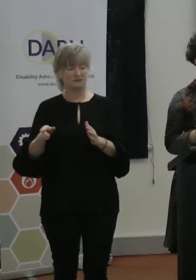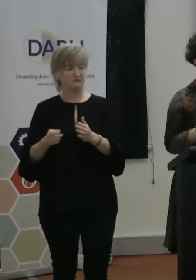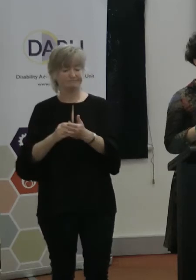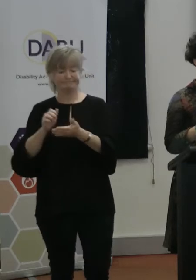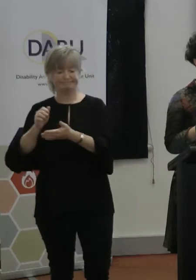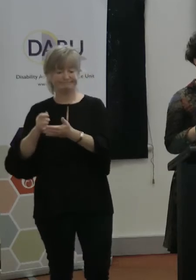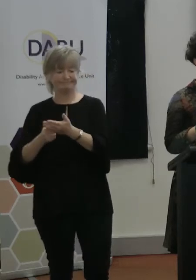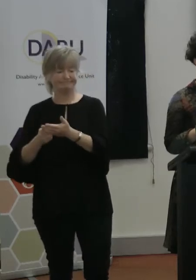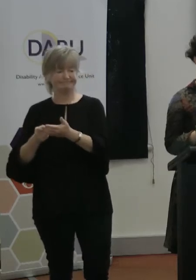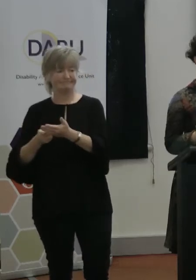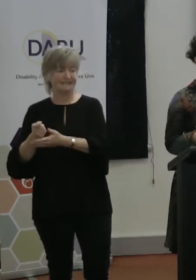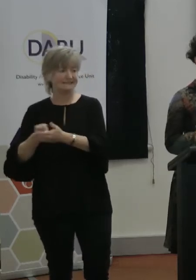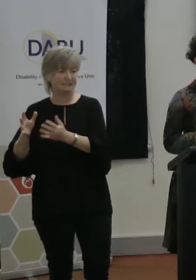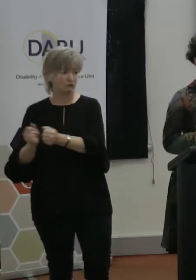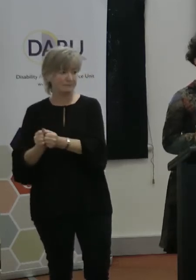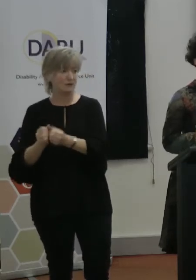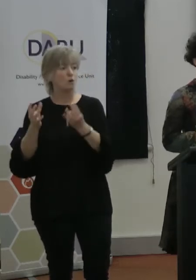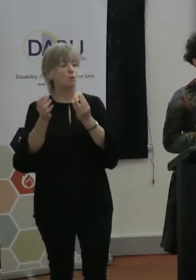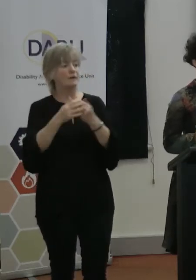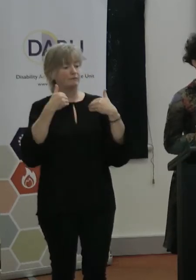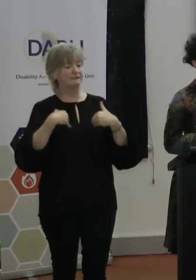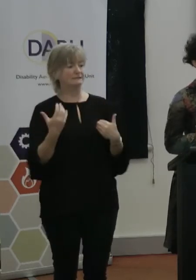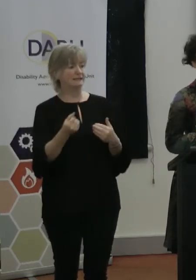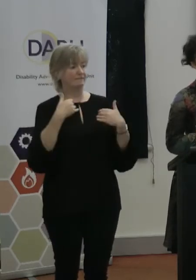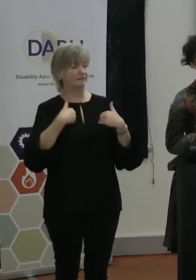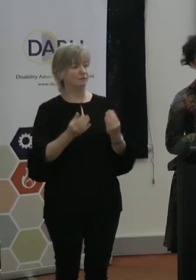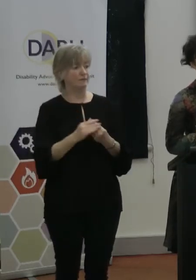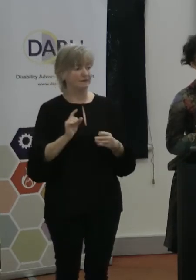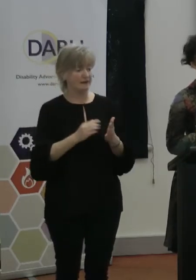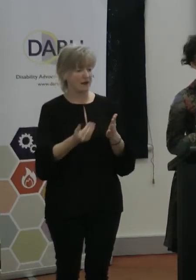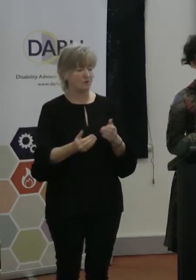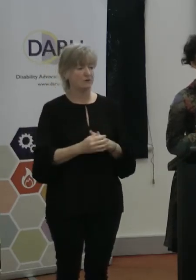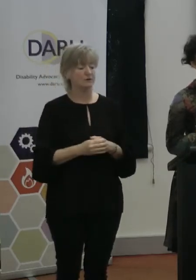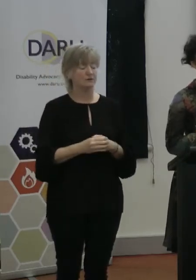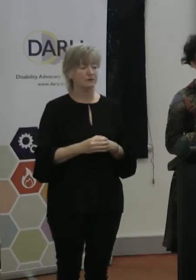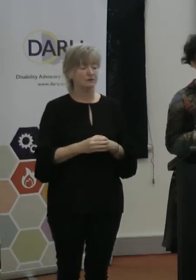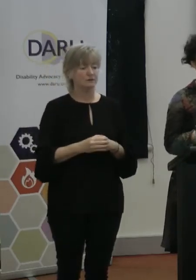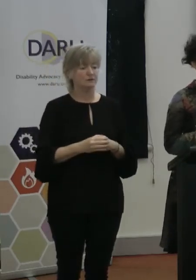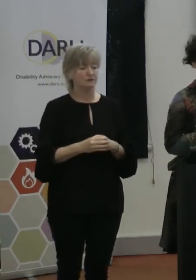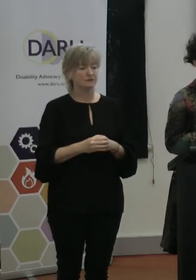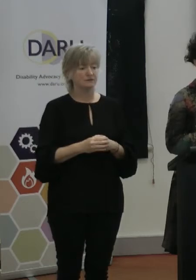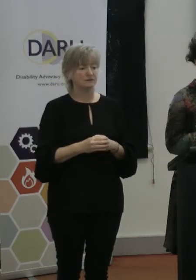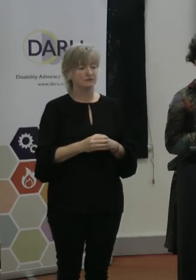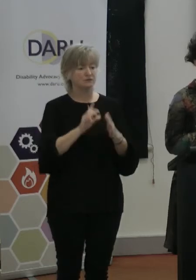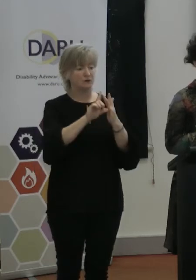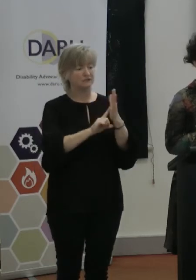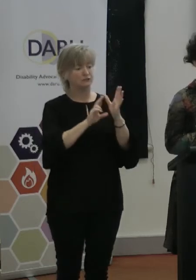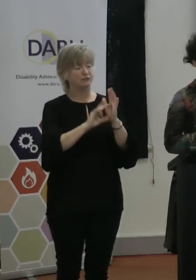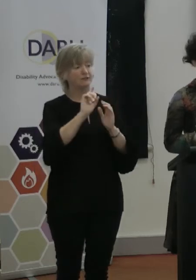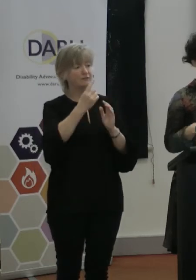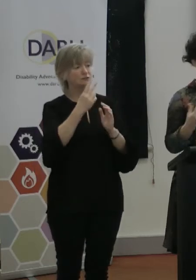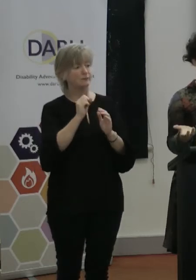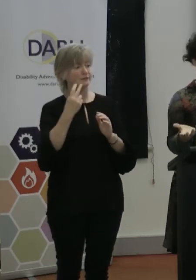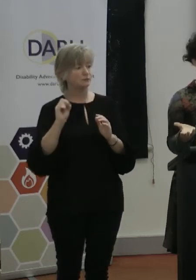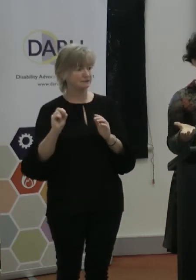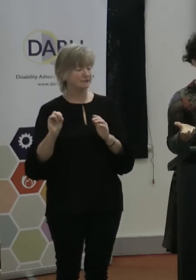their existing residents. The purpose being that after the 1st of January 2020,